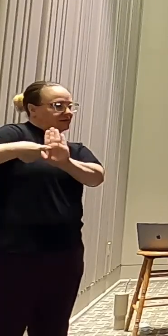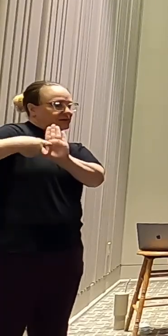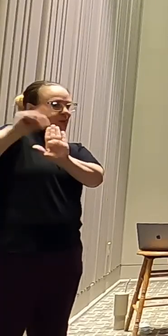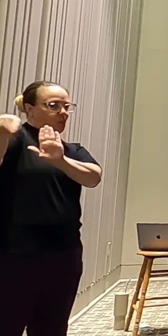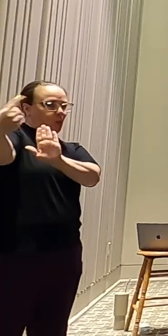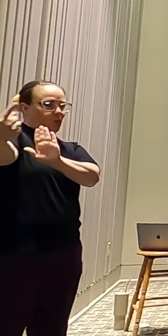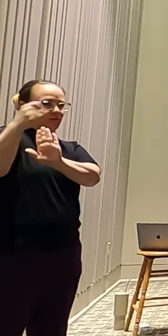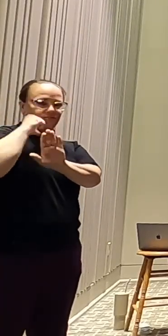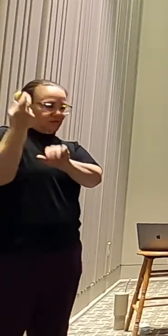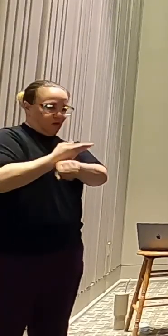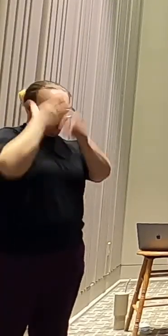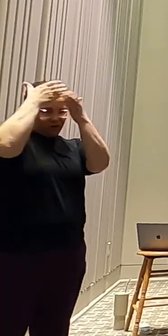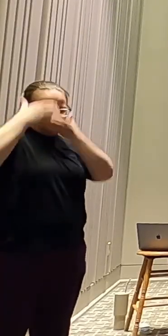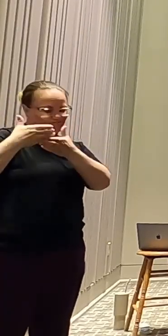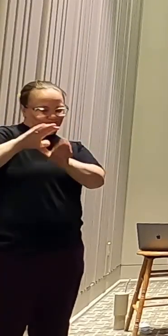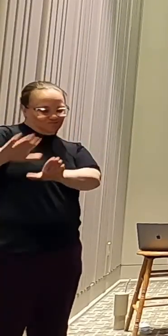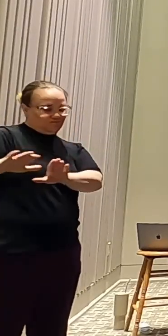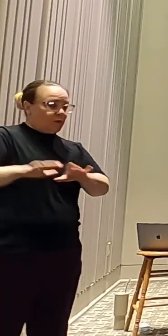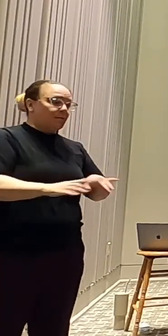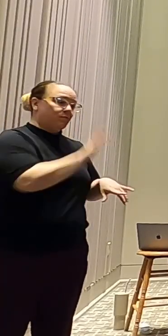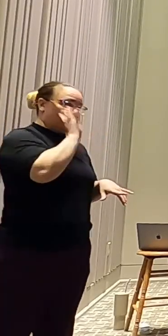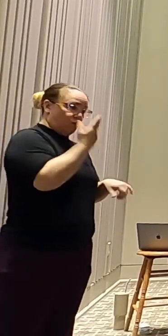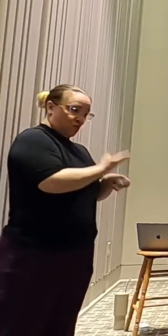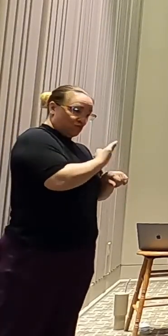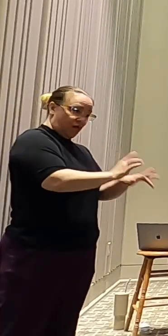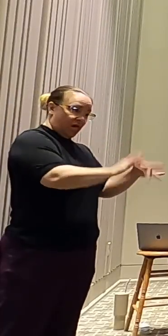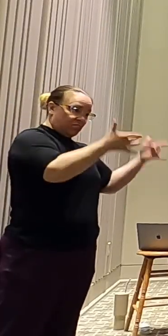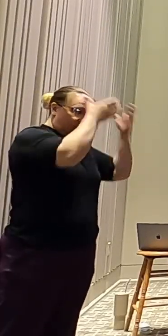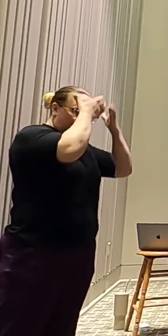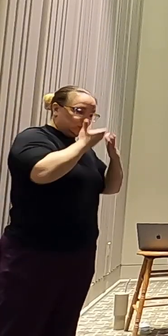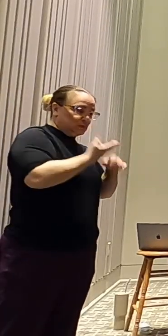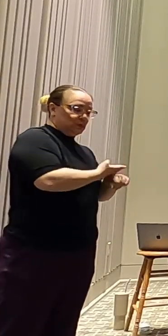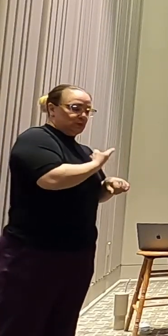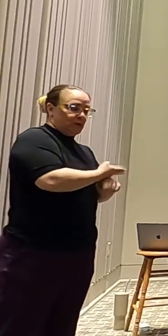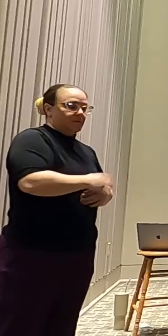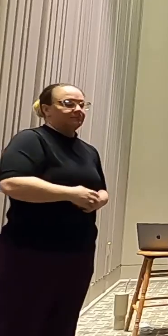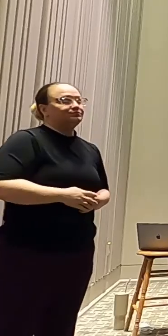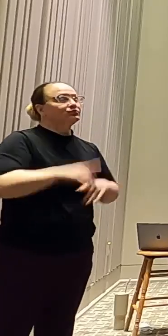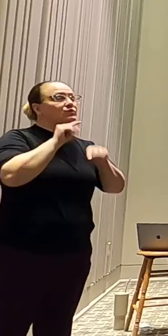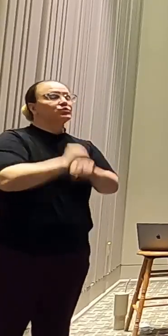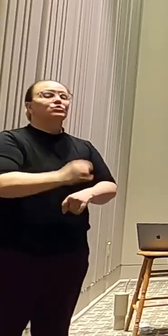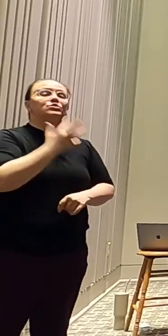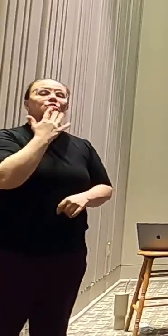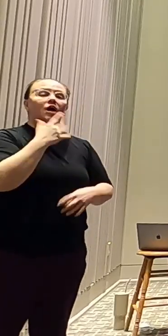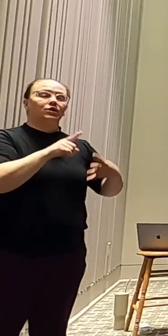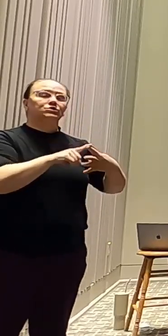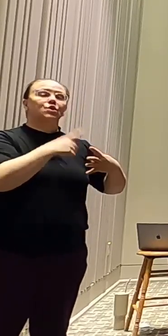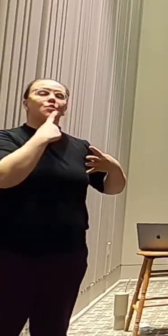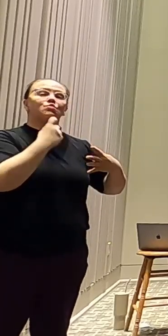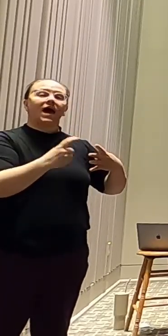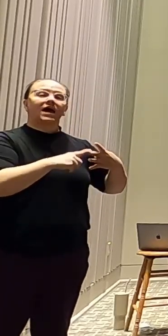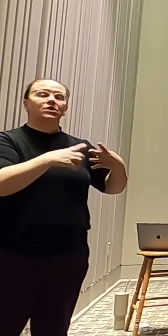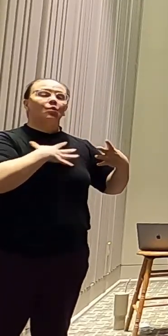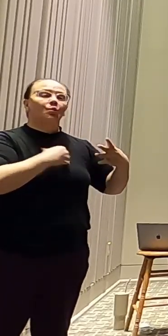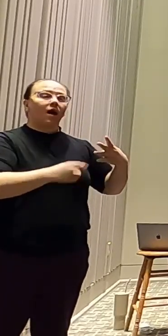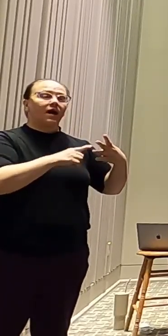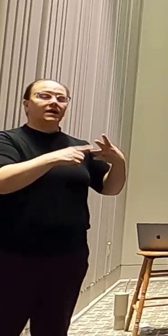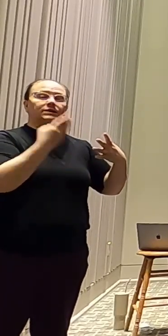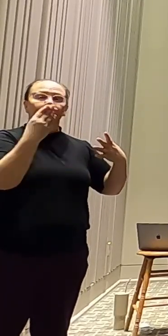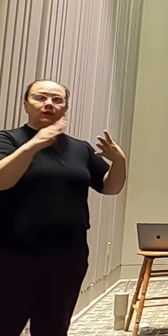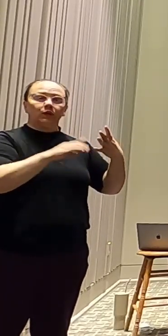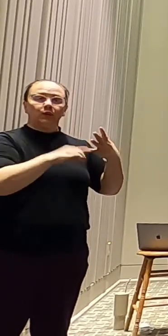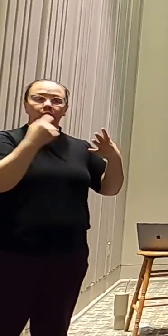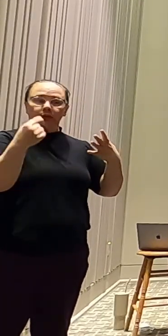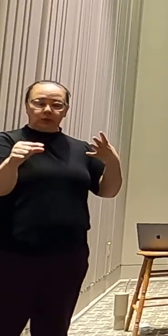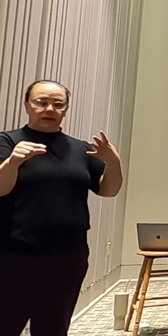once it's ready to be painted, traditional colors are used: red, black, white, green, and blue. The colors are created with natural pigments